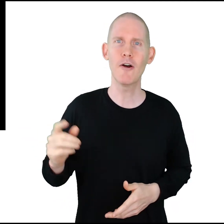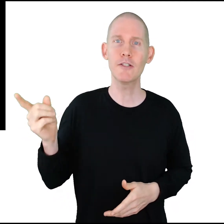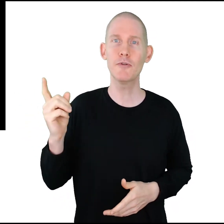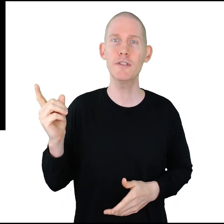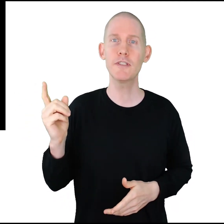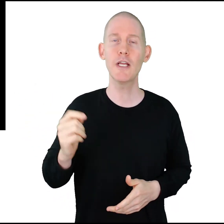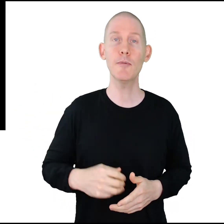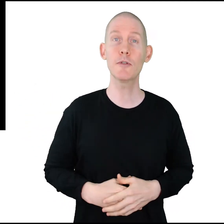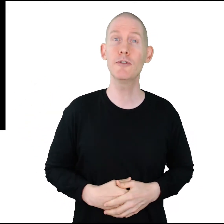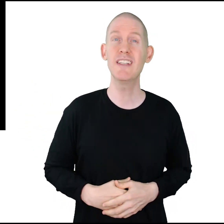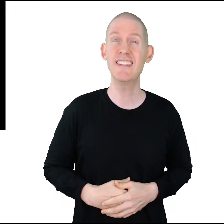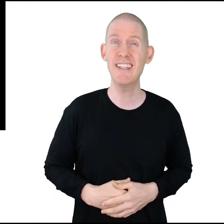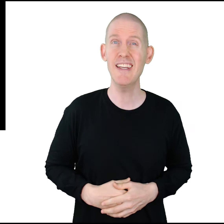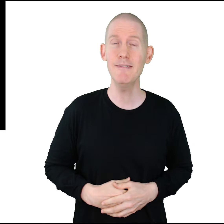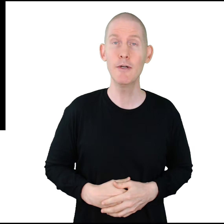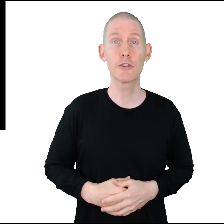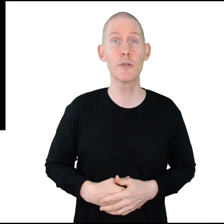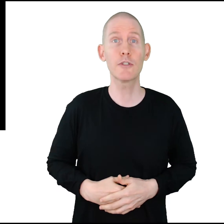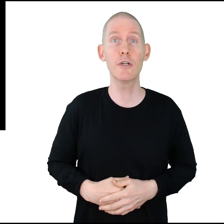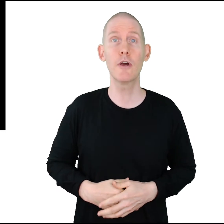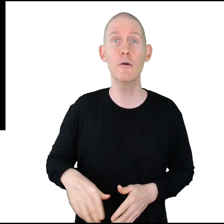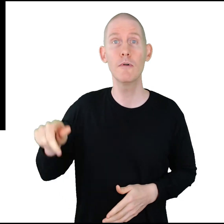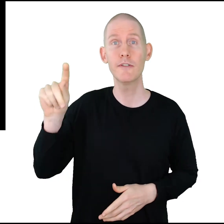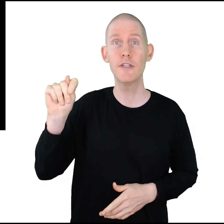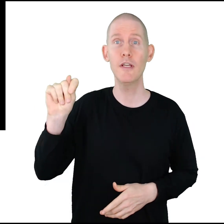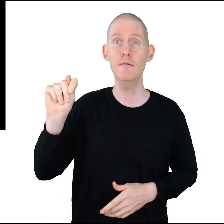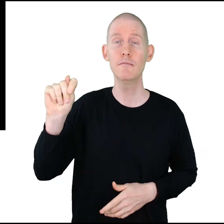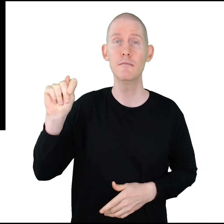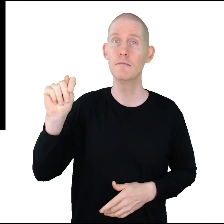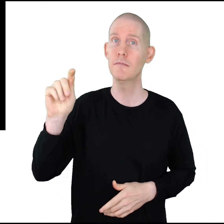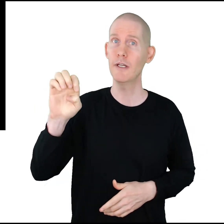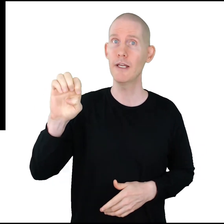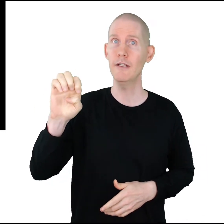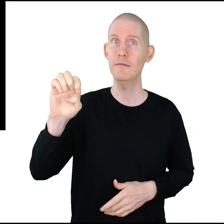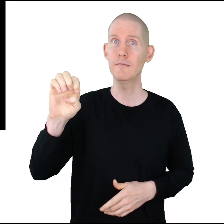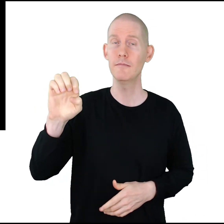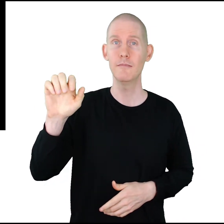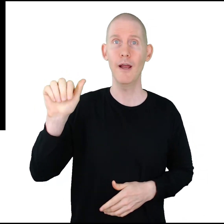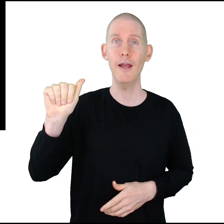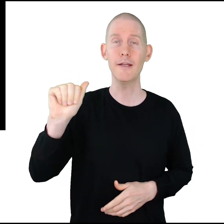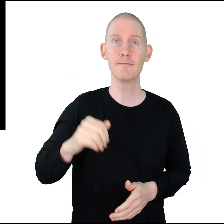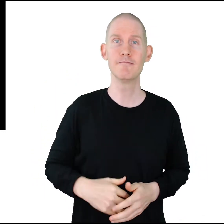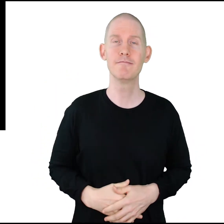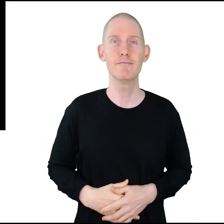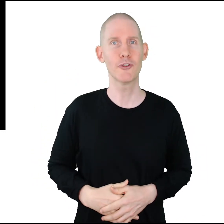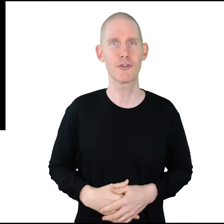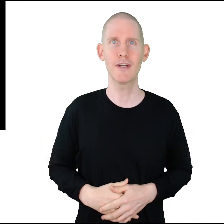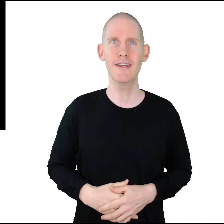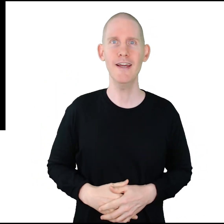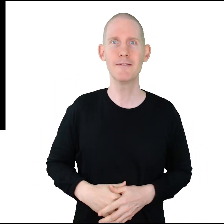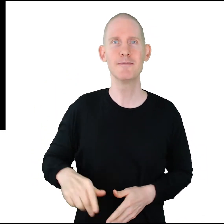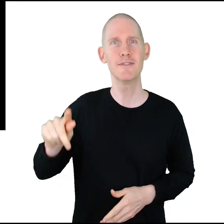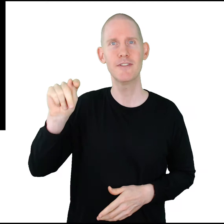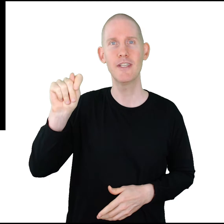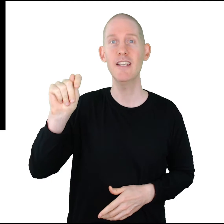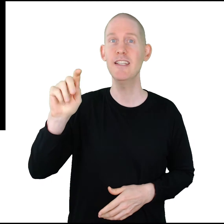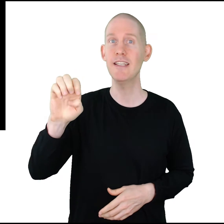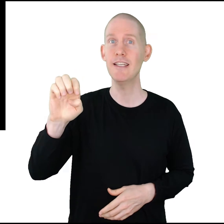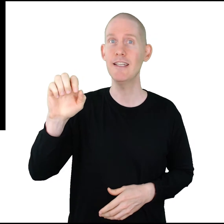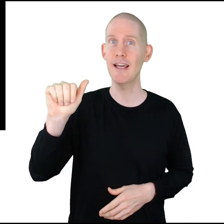right, so in this example, we're using T, so we're just going to go T, E, A, just like that. T, E,